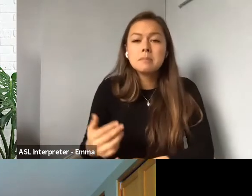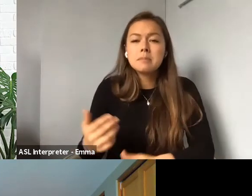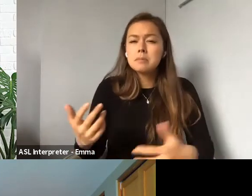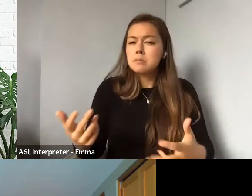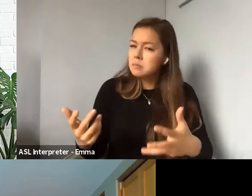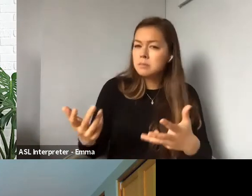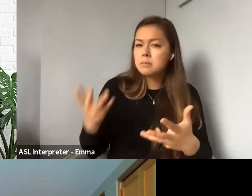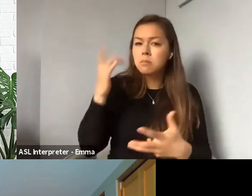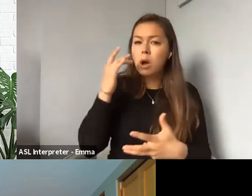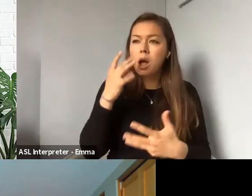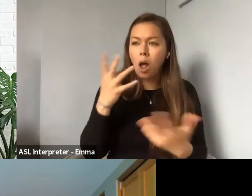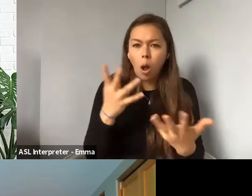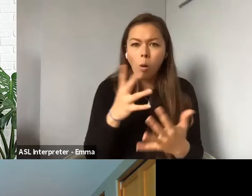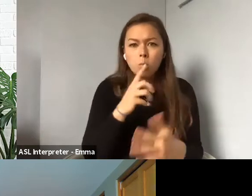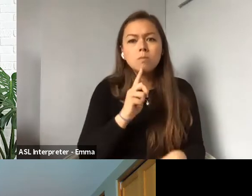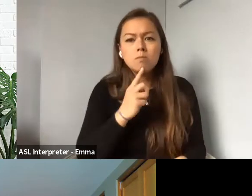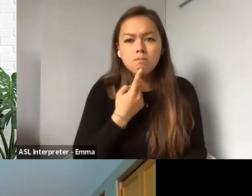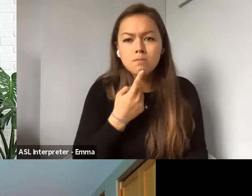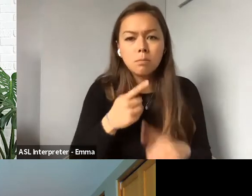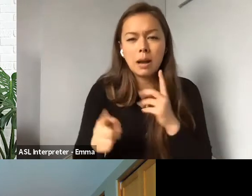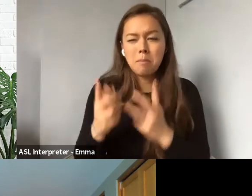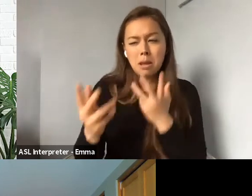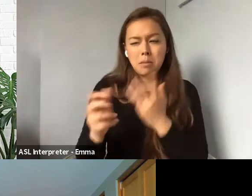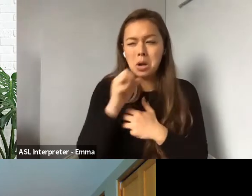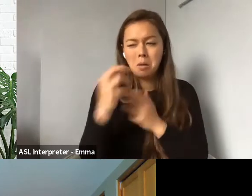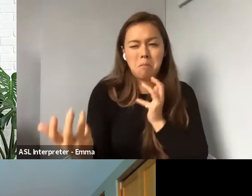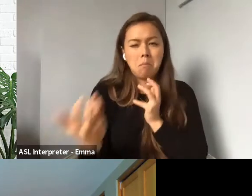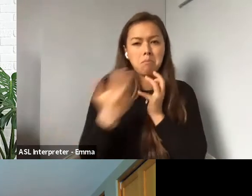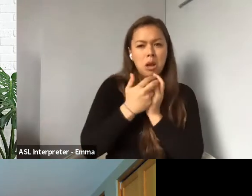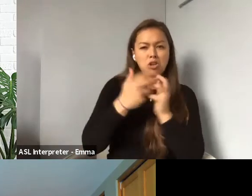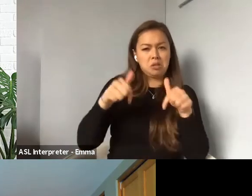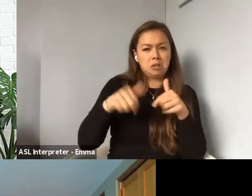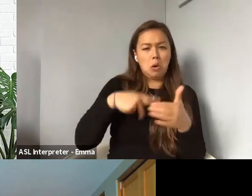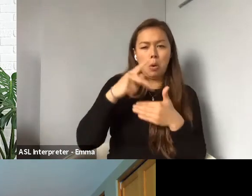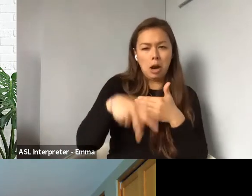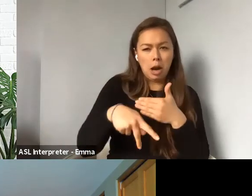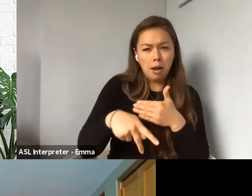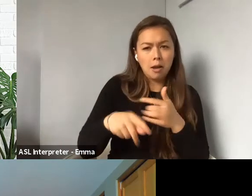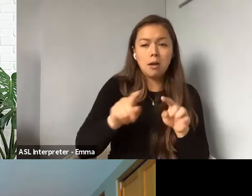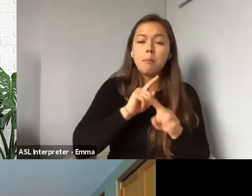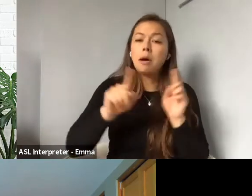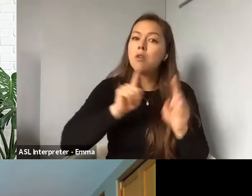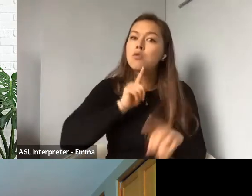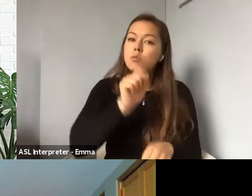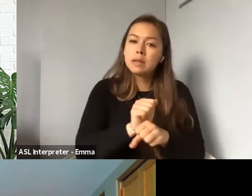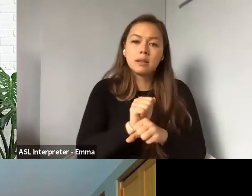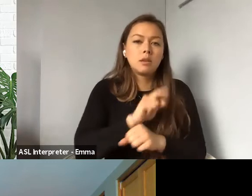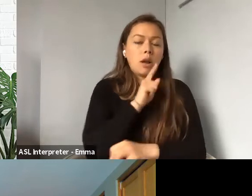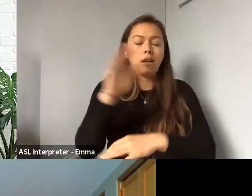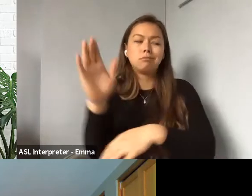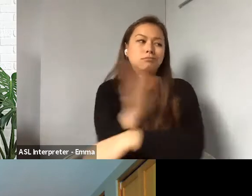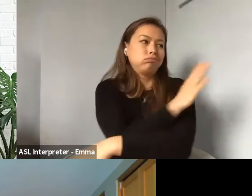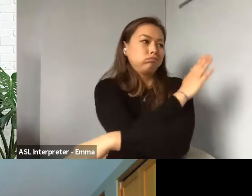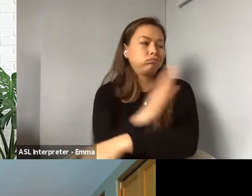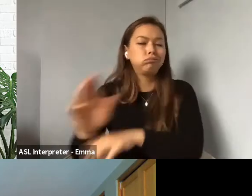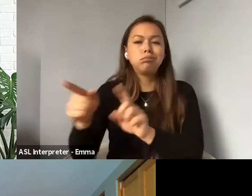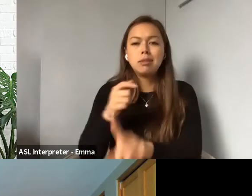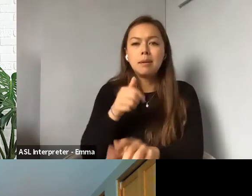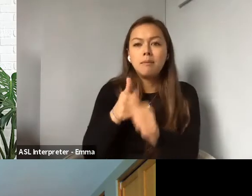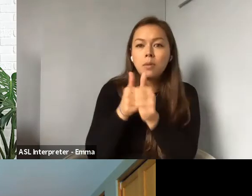kind of program. But what we're really seeing is it's quite broad. We've had things like stalking, harassment, sexual